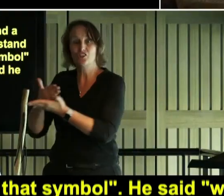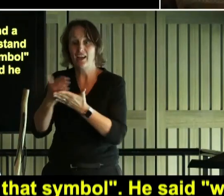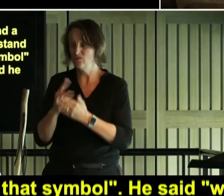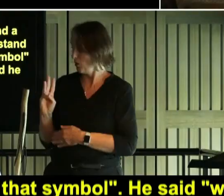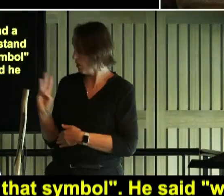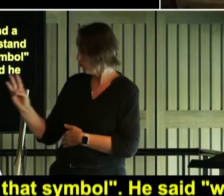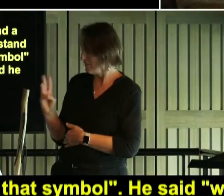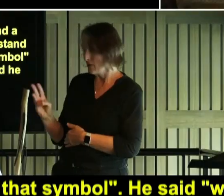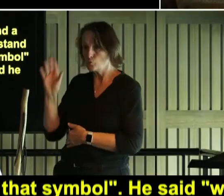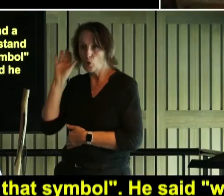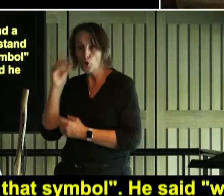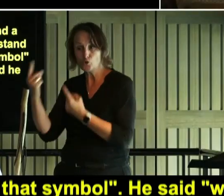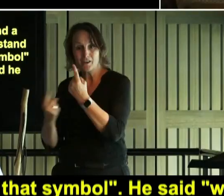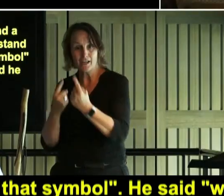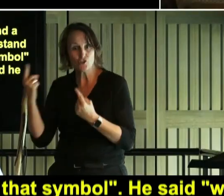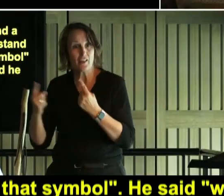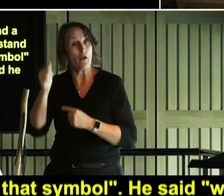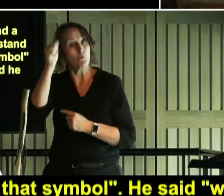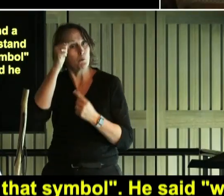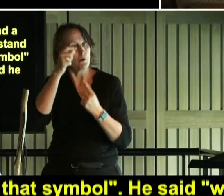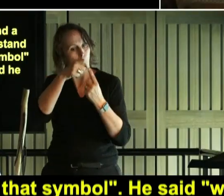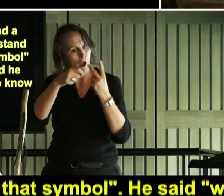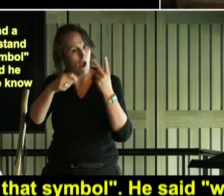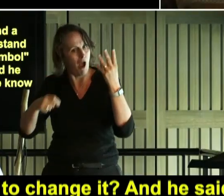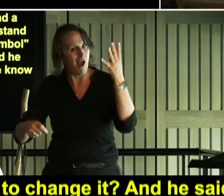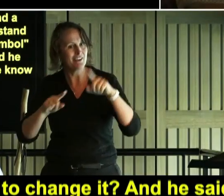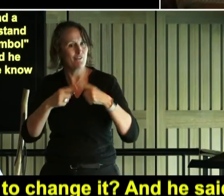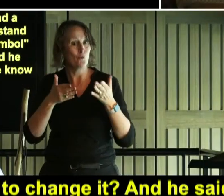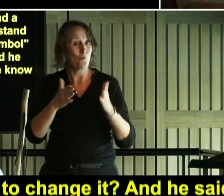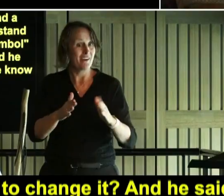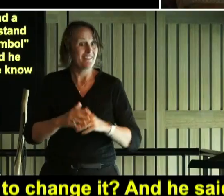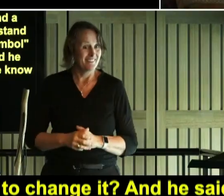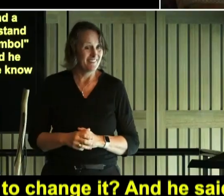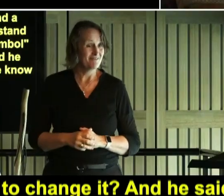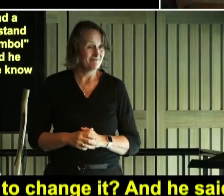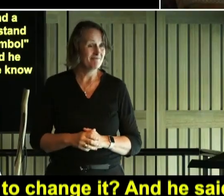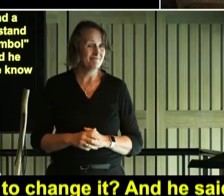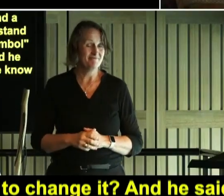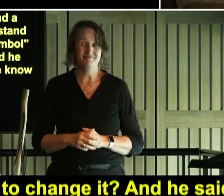this session, hopefully we'll all know many ways about conducting business.